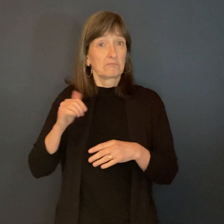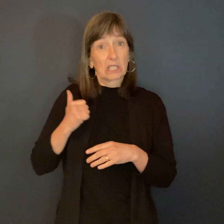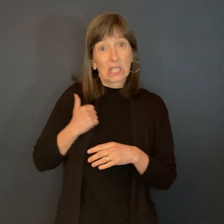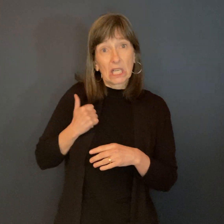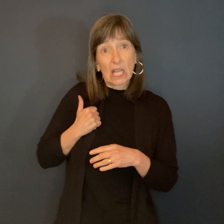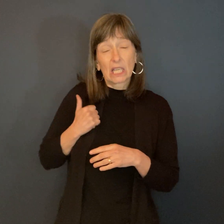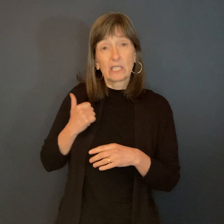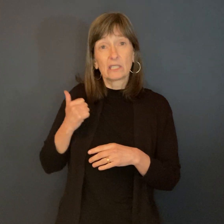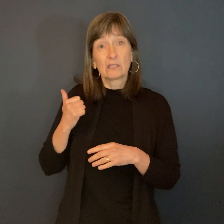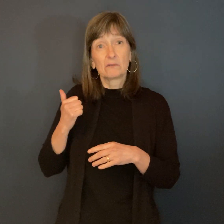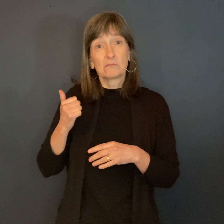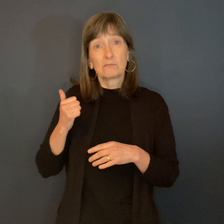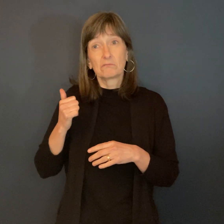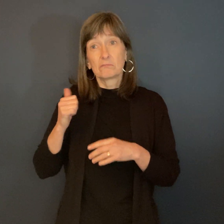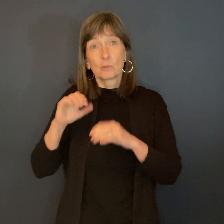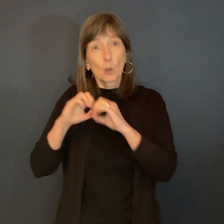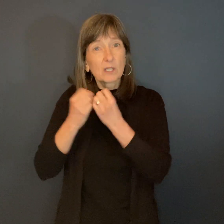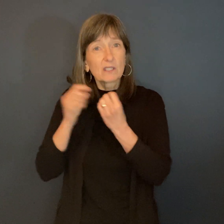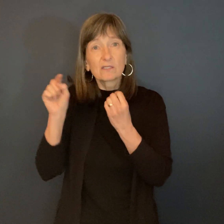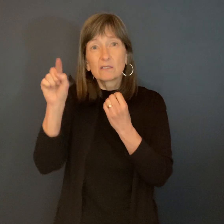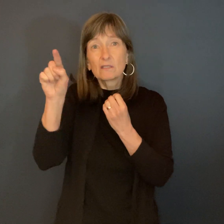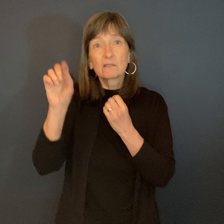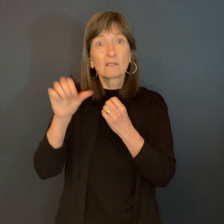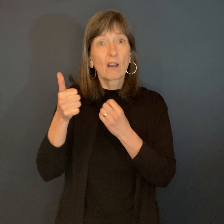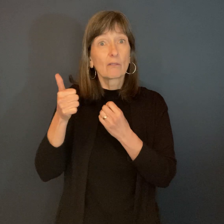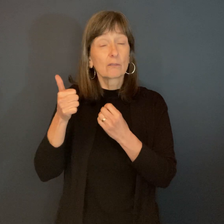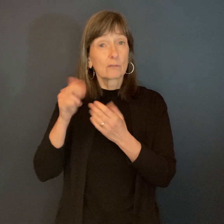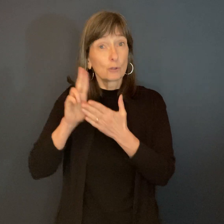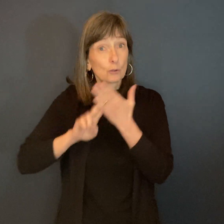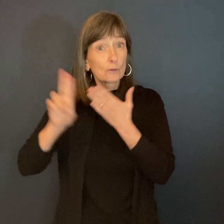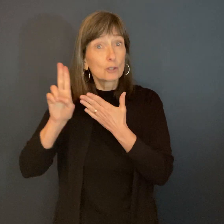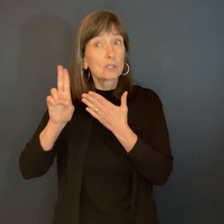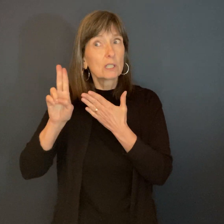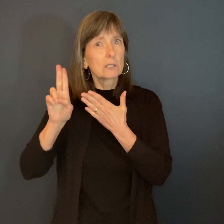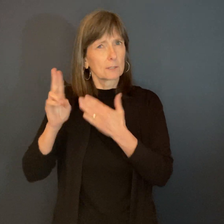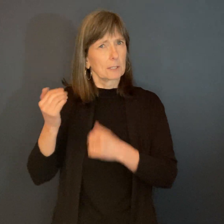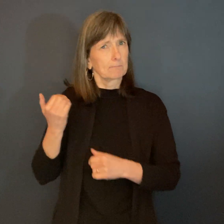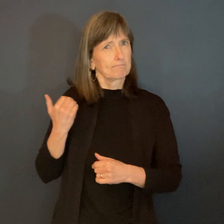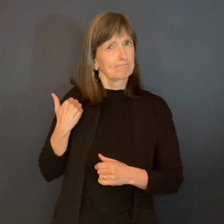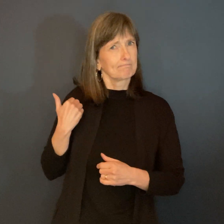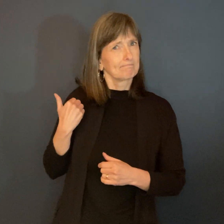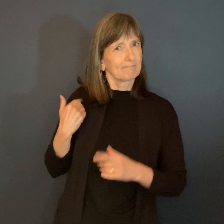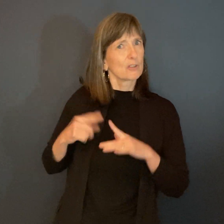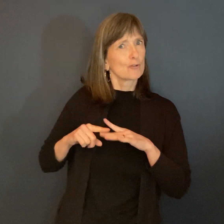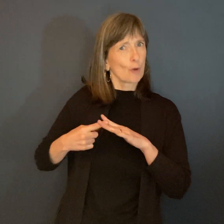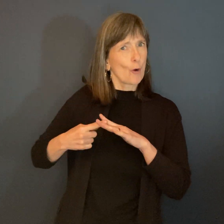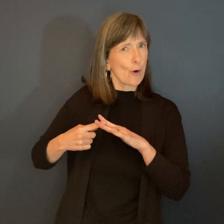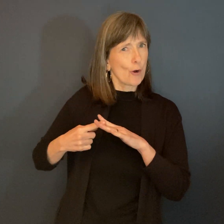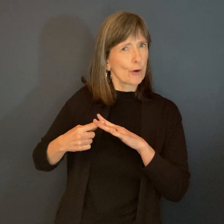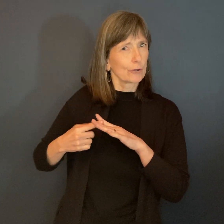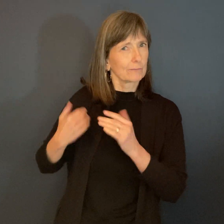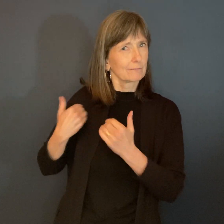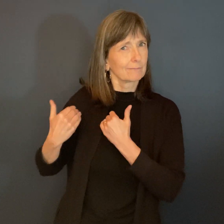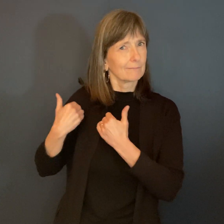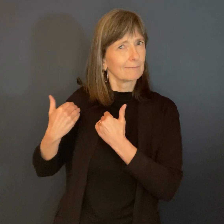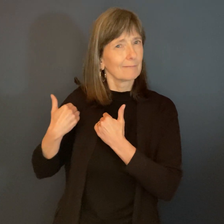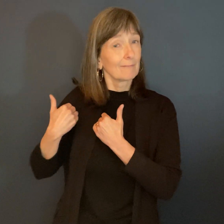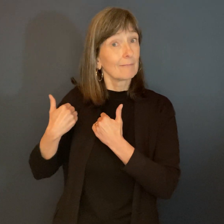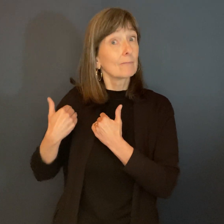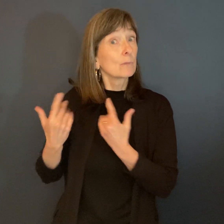came calling, and the invitations sort of to speak to